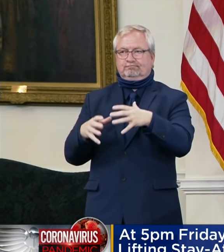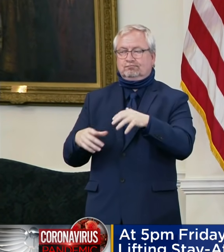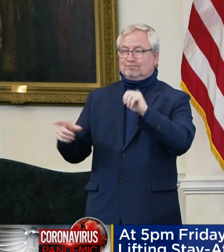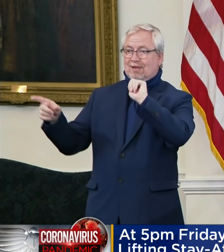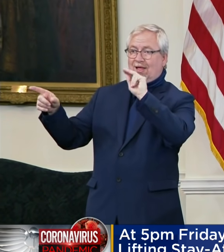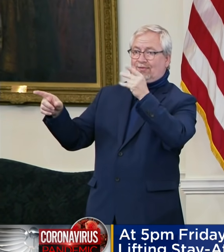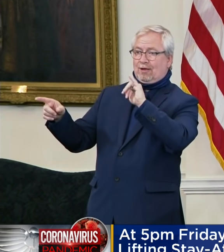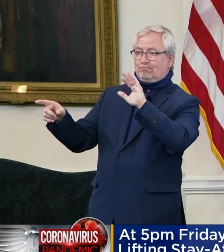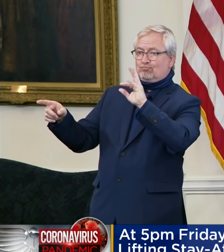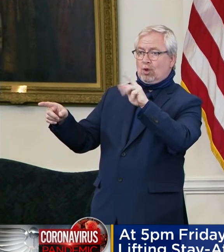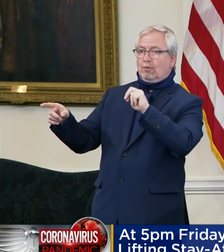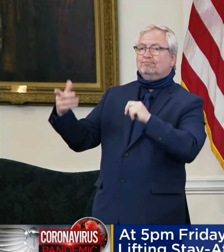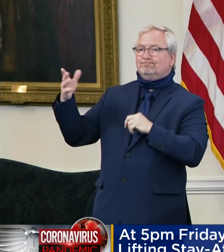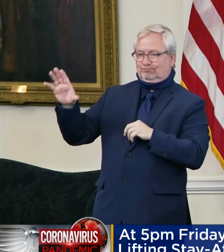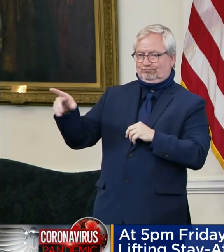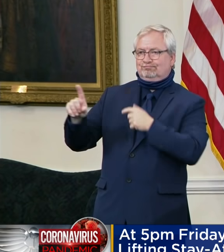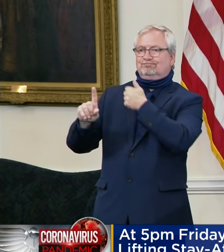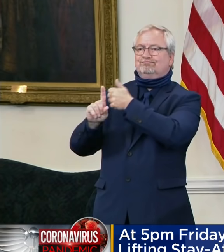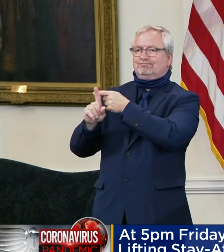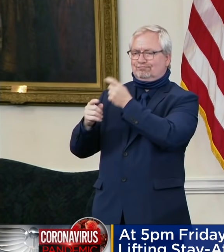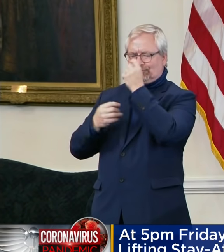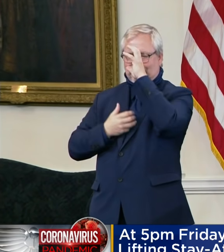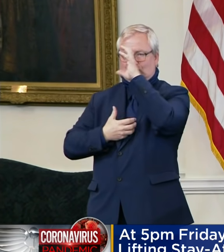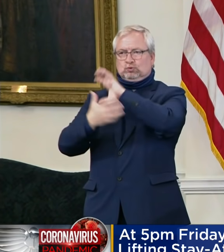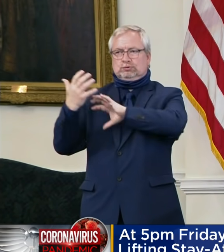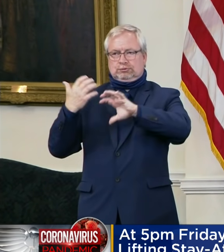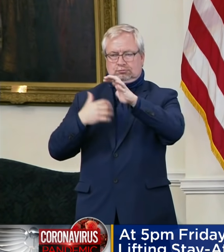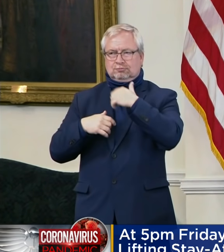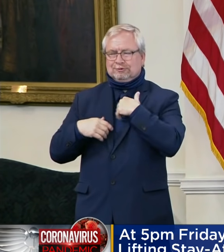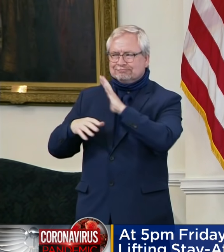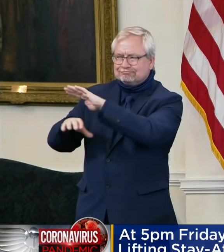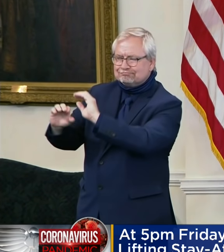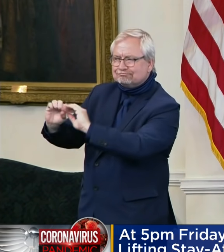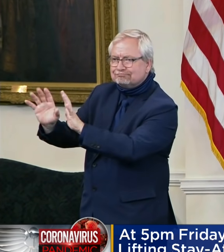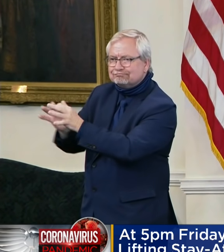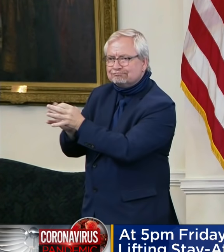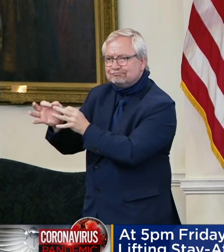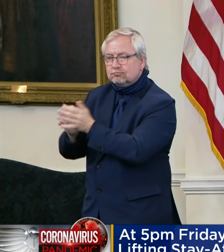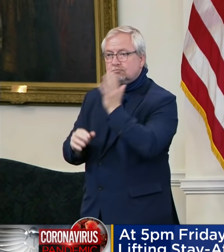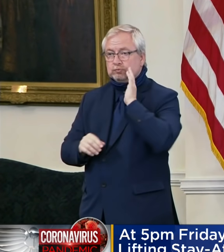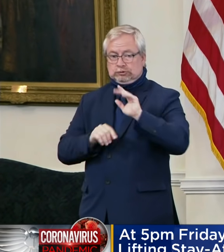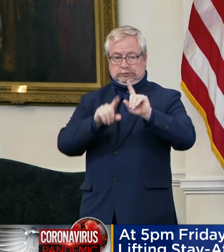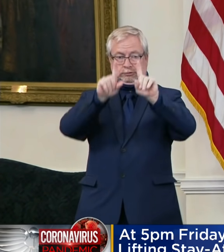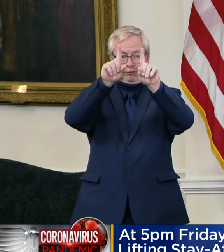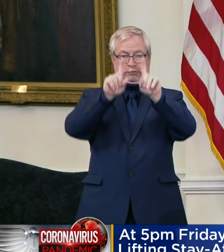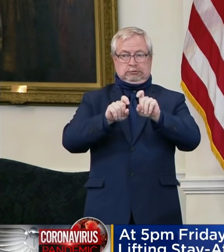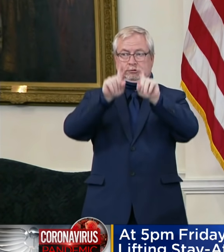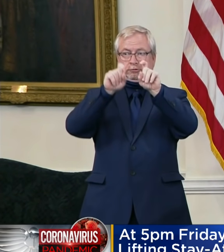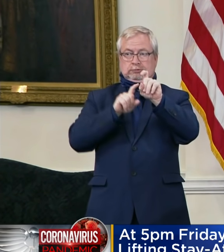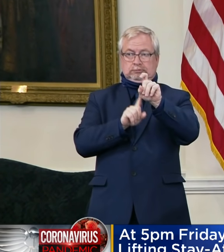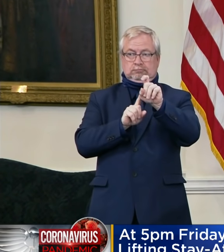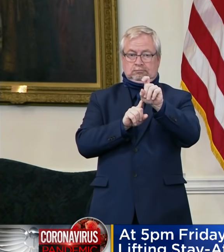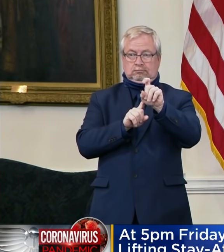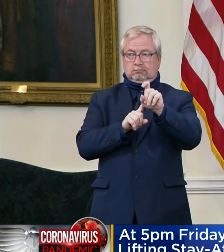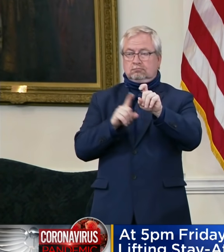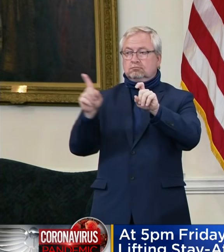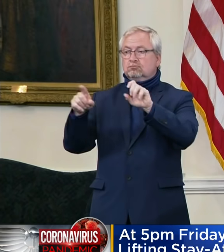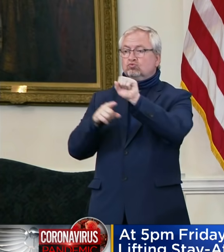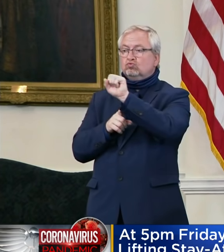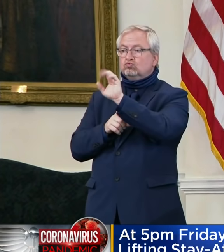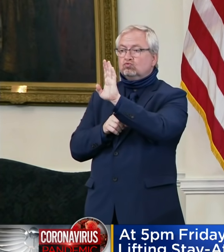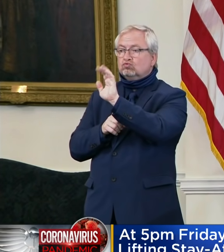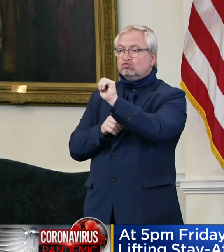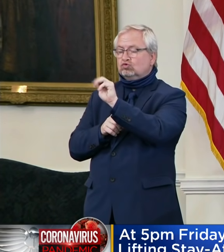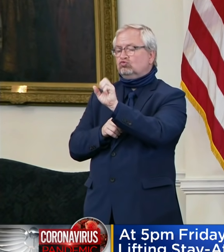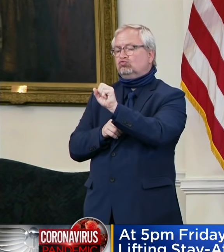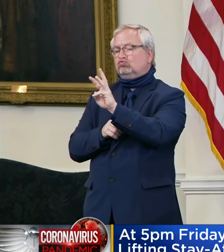think he understands the difference between swabs and test extraction kits and test kits. So a lot of people are confused